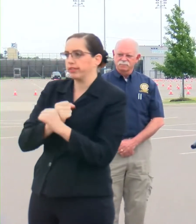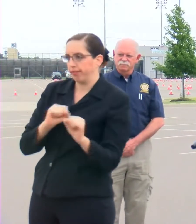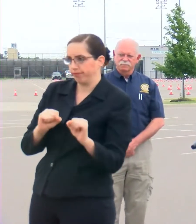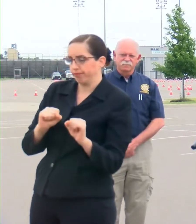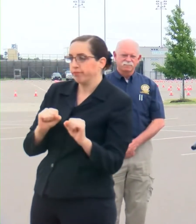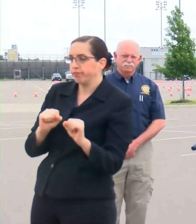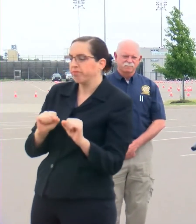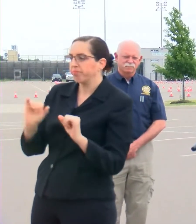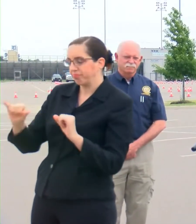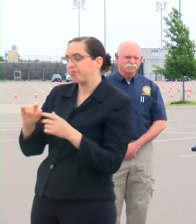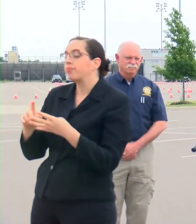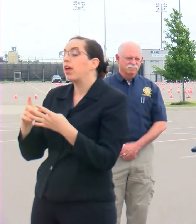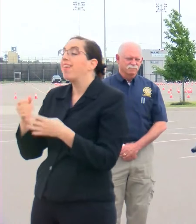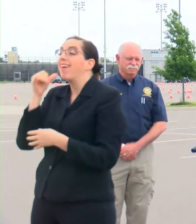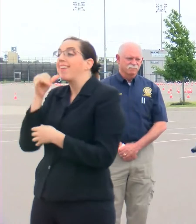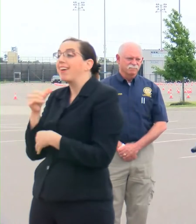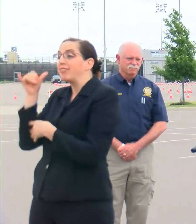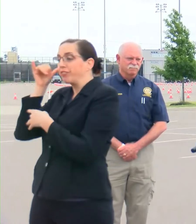on yesterday,